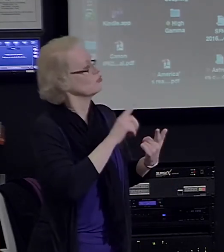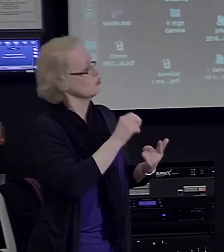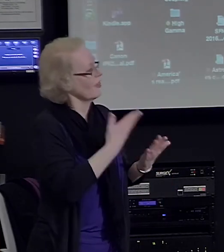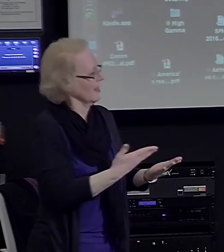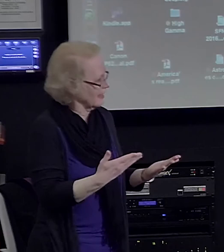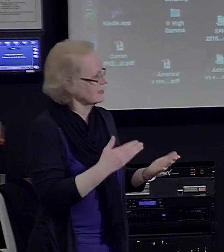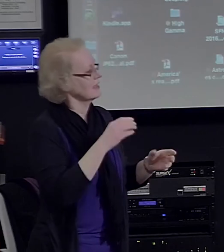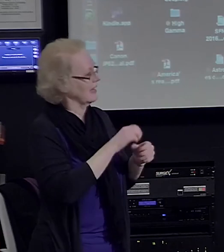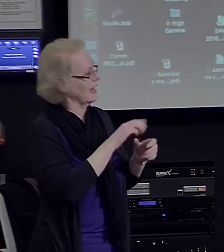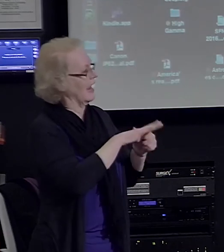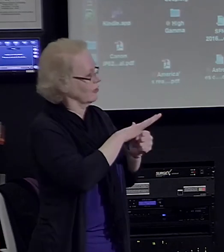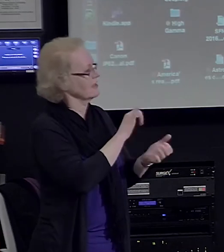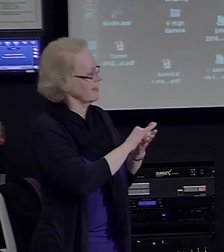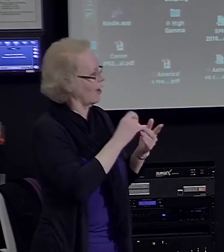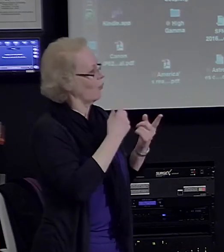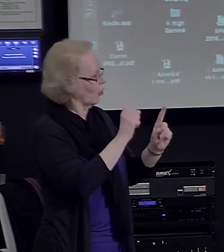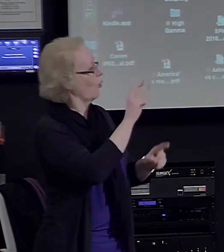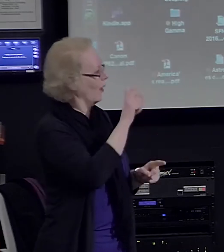across modalities